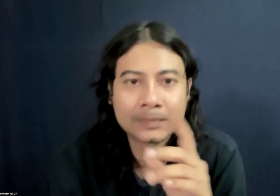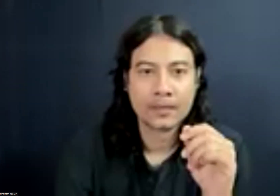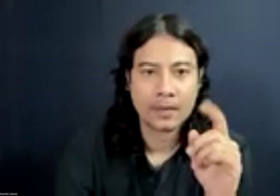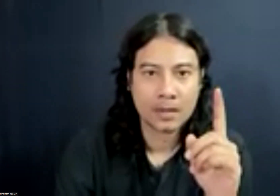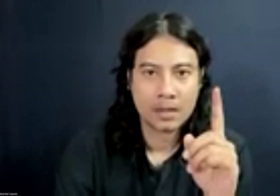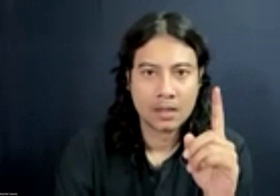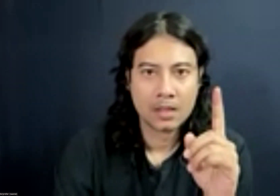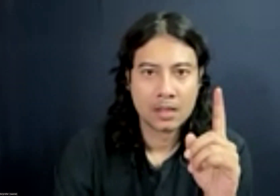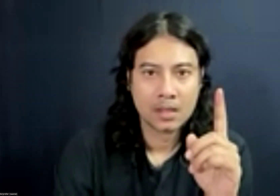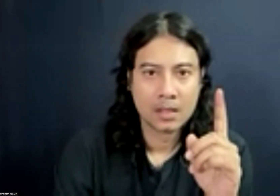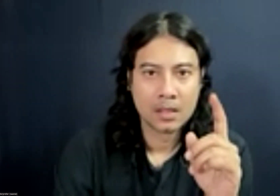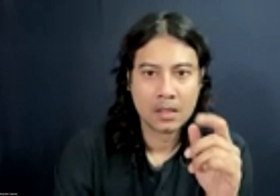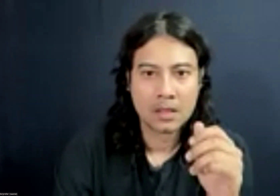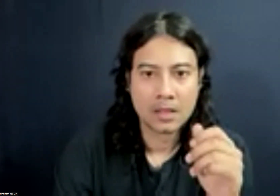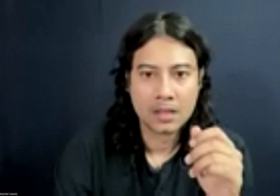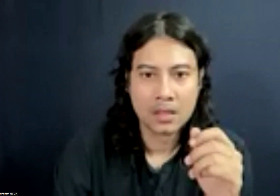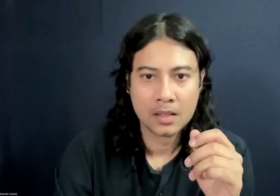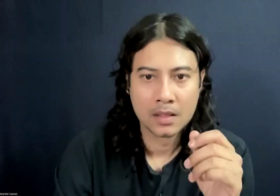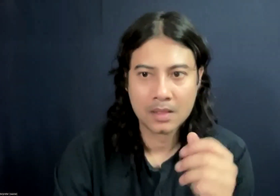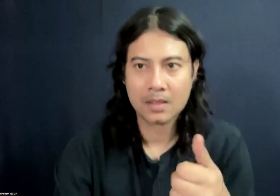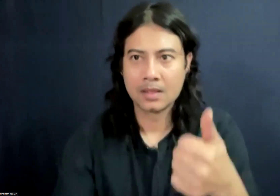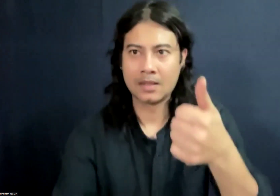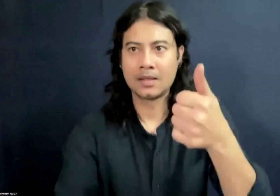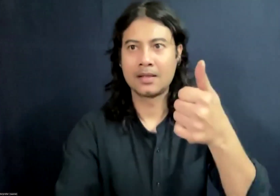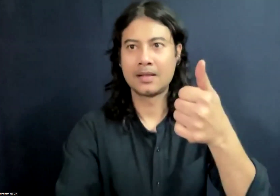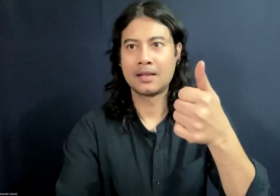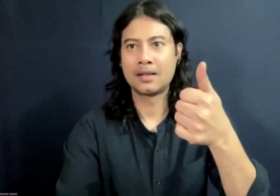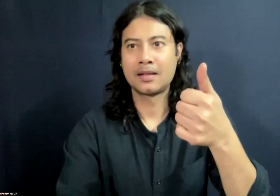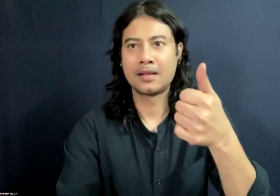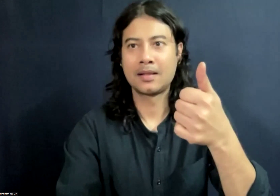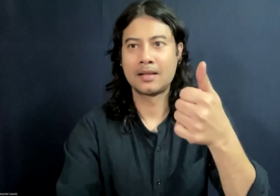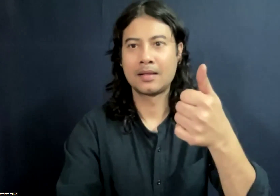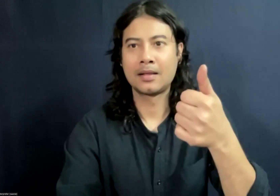Okay, so have you understood? So this is not the correct way to give charity.